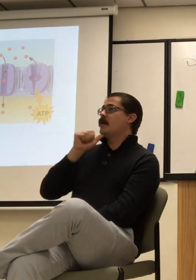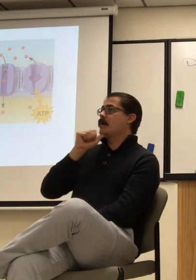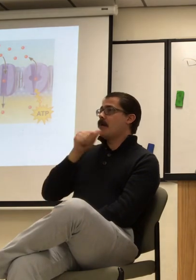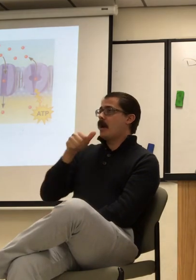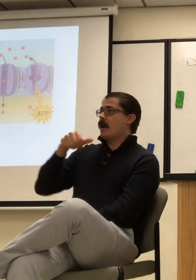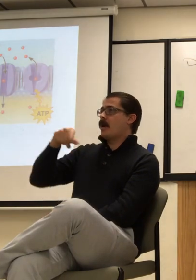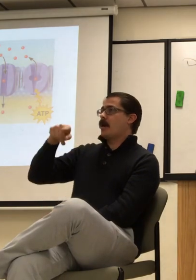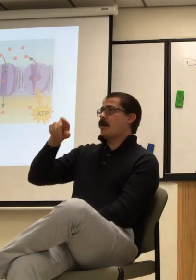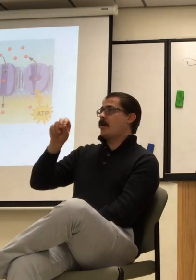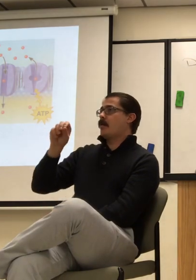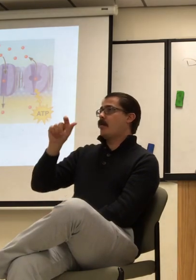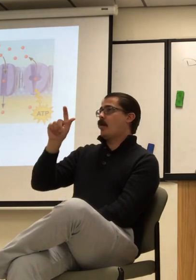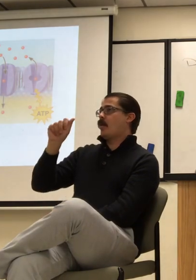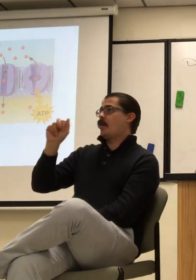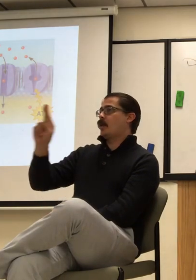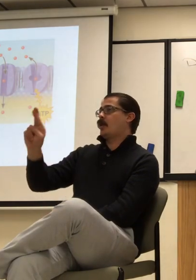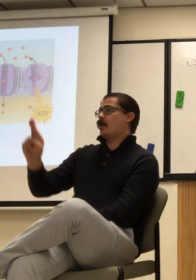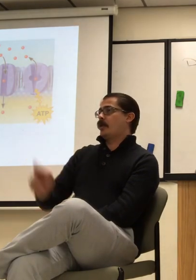Nonpolar.